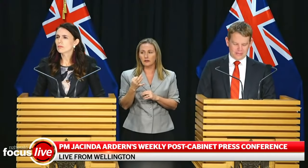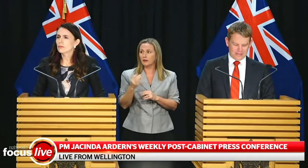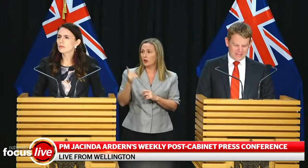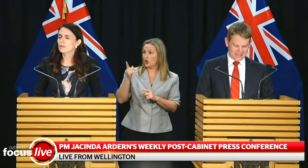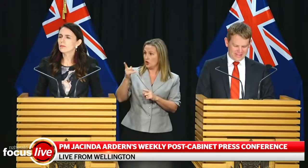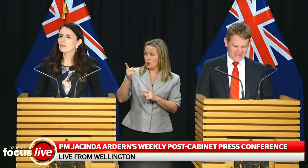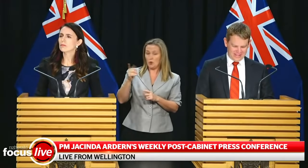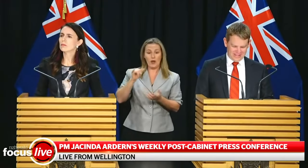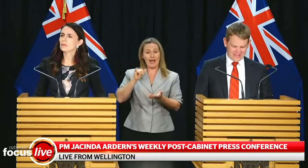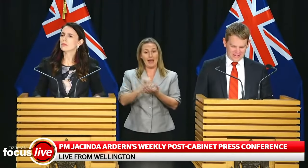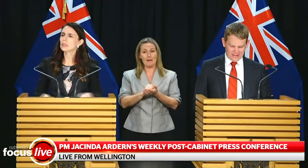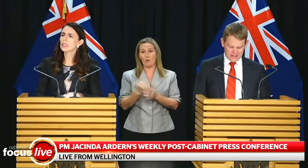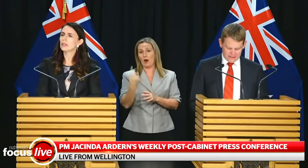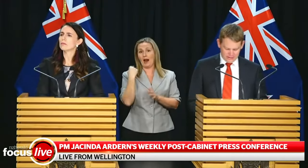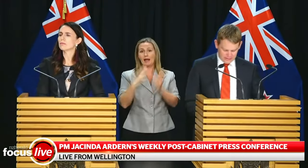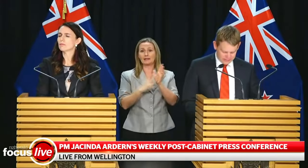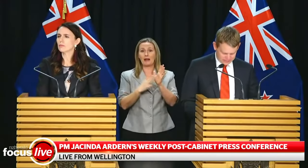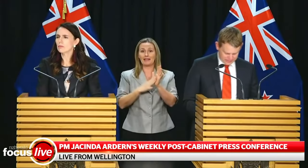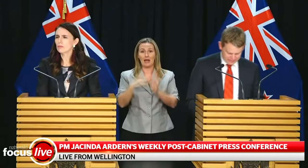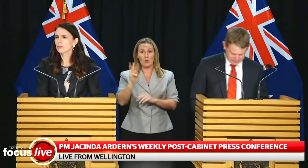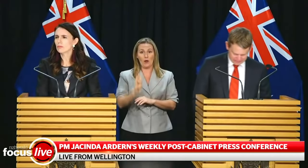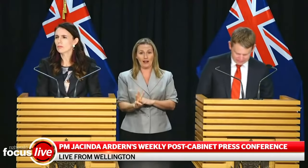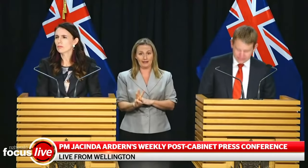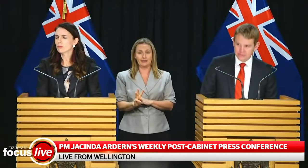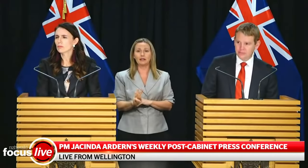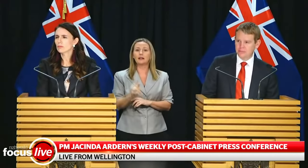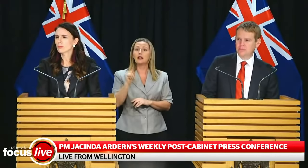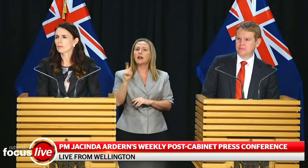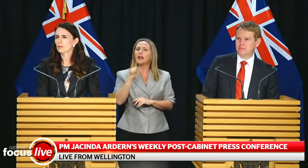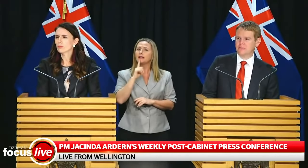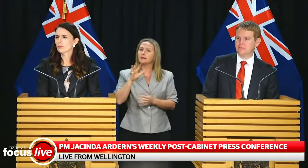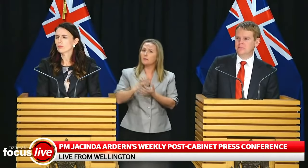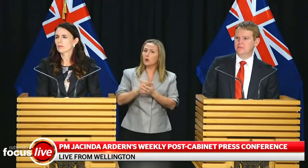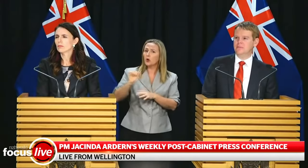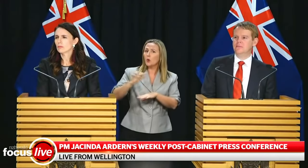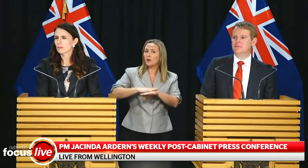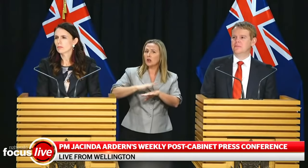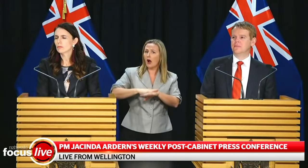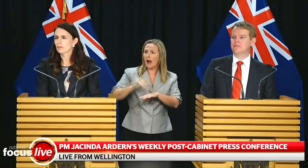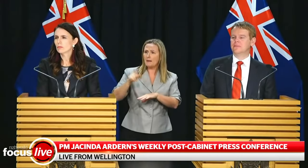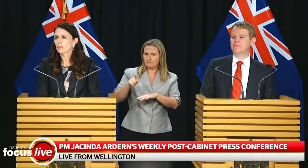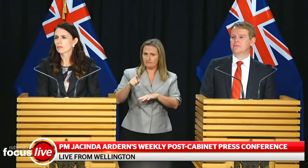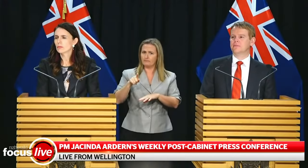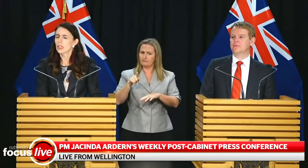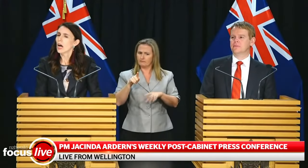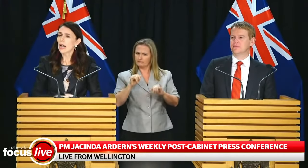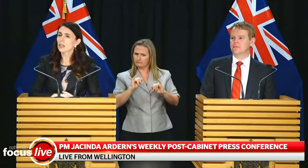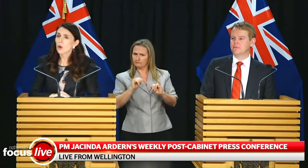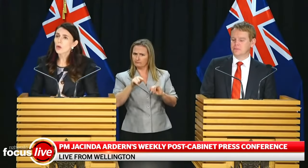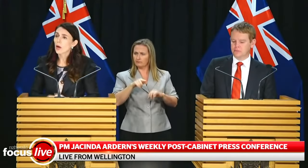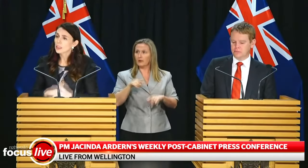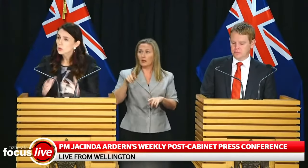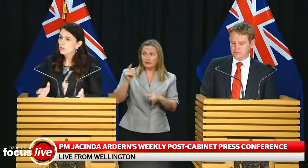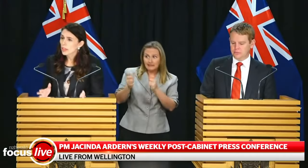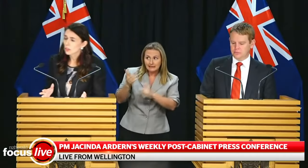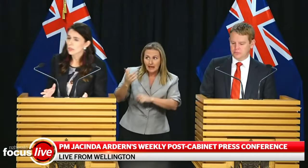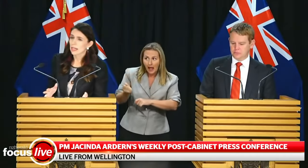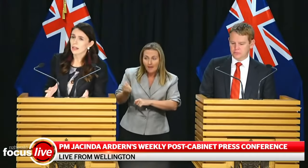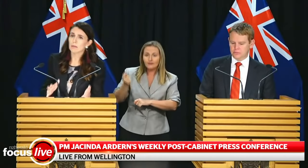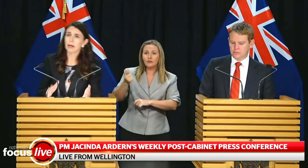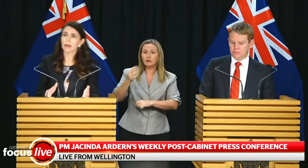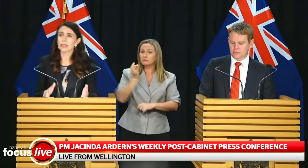at 10:30 last Monday. Yeah. That was the allotted time. They said that was a place of interest. Have you been tested? No, I sought